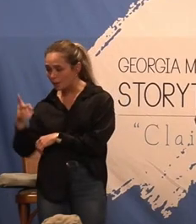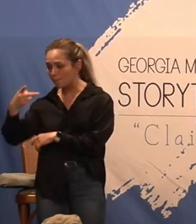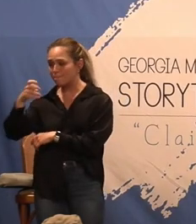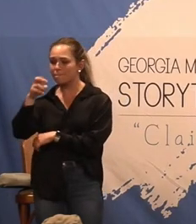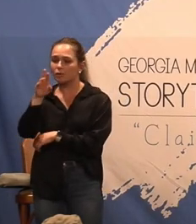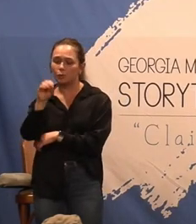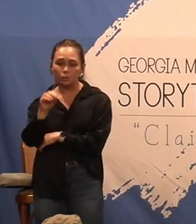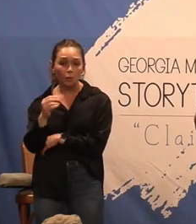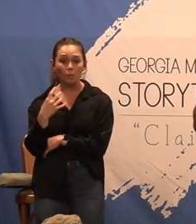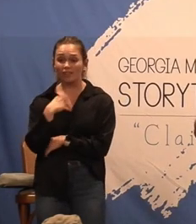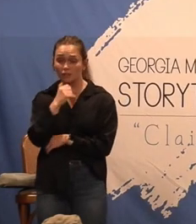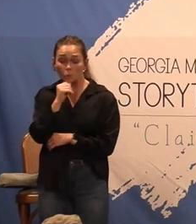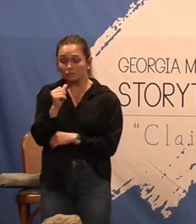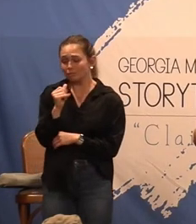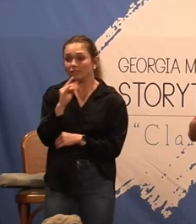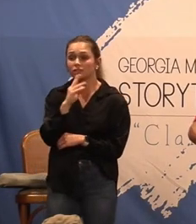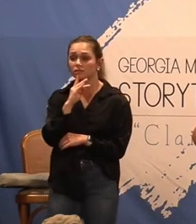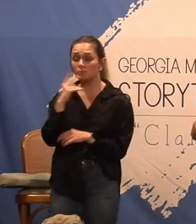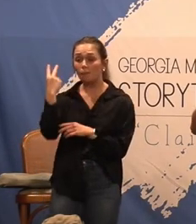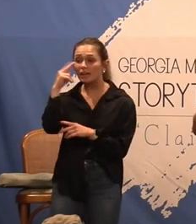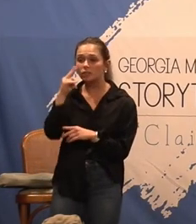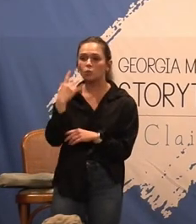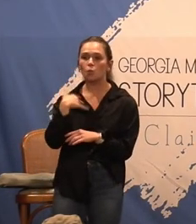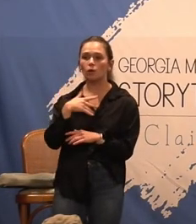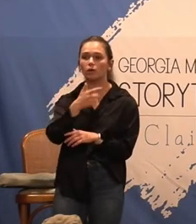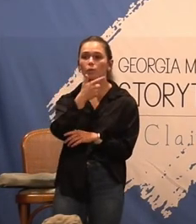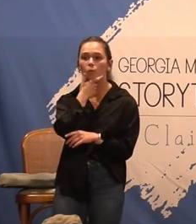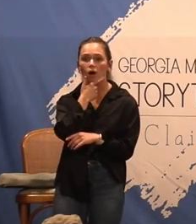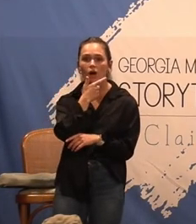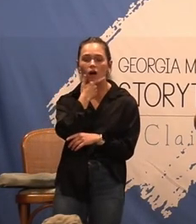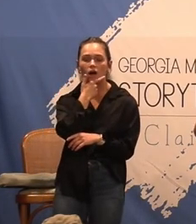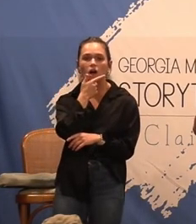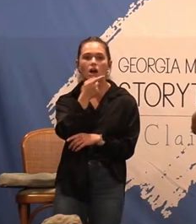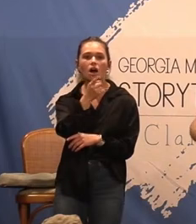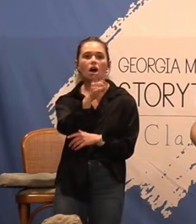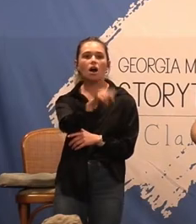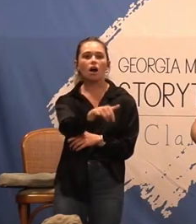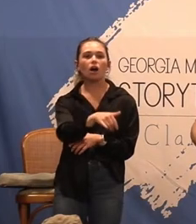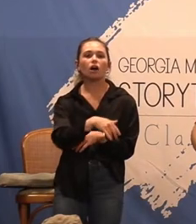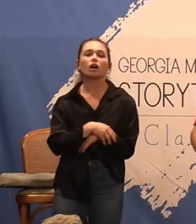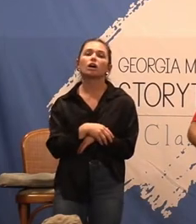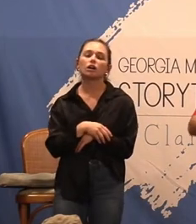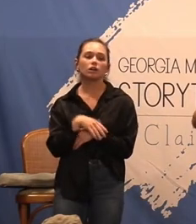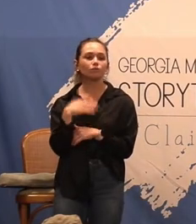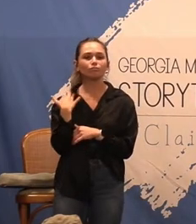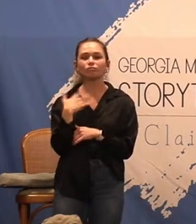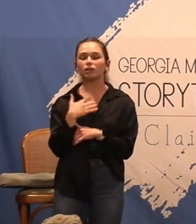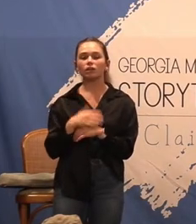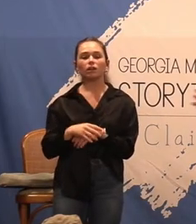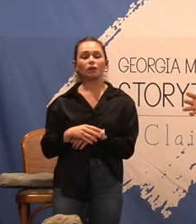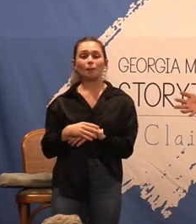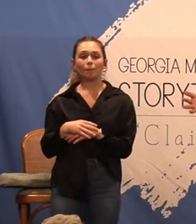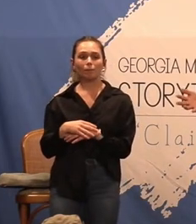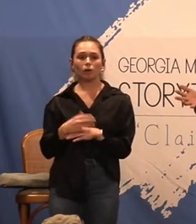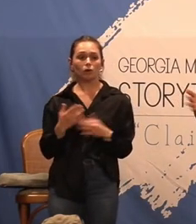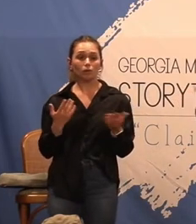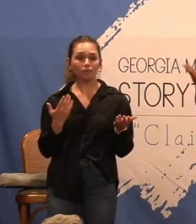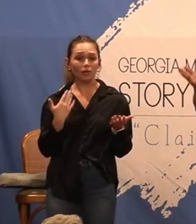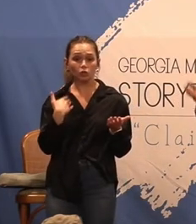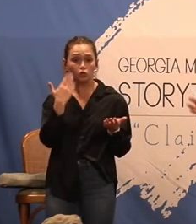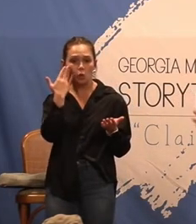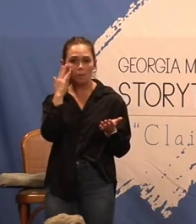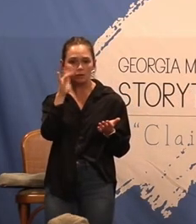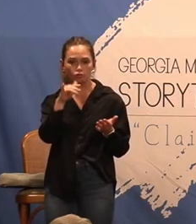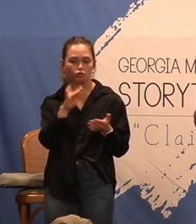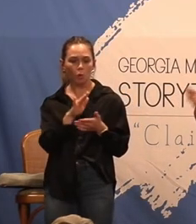Brazil, where they don't speak Spanish, we grew up watching Chespirito, watching Chompiras. But here, nobody saw Chompiras,